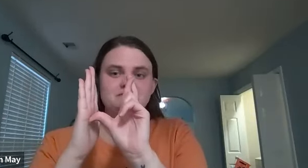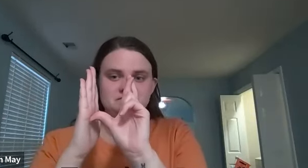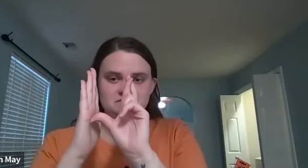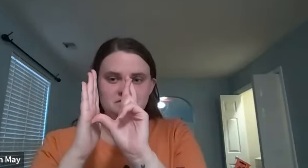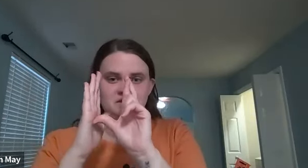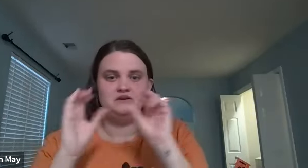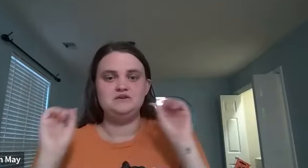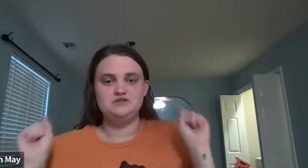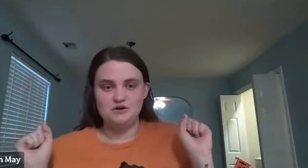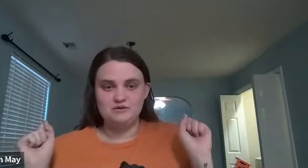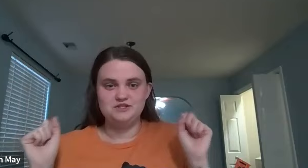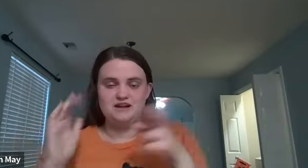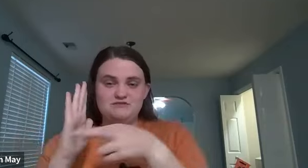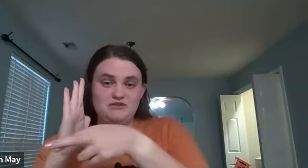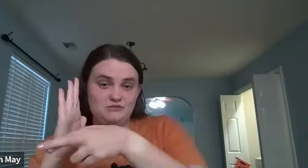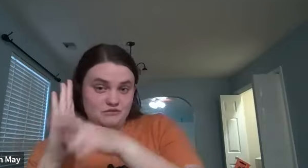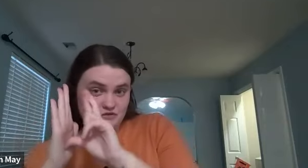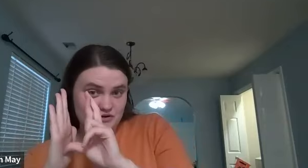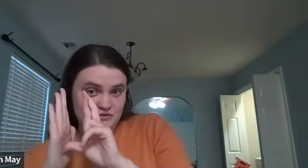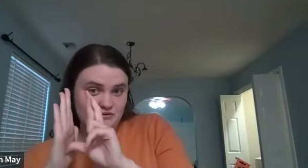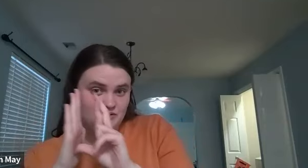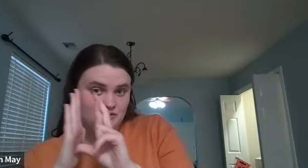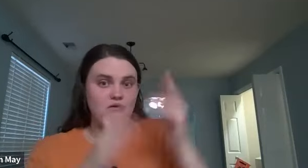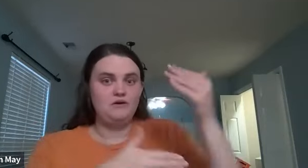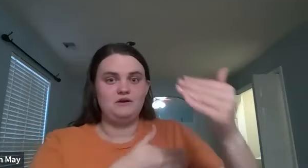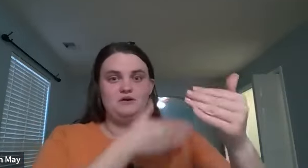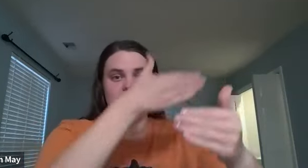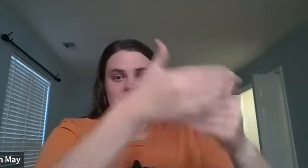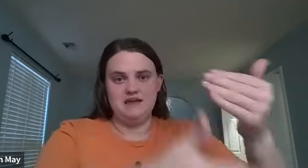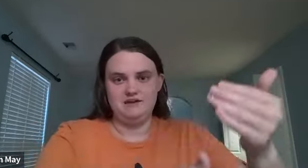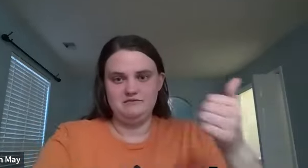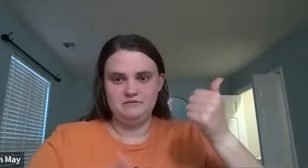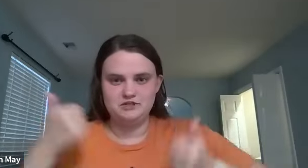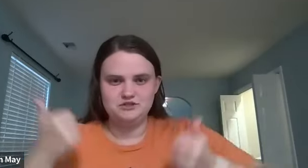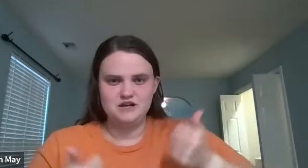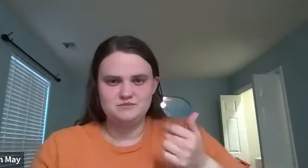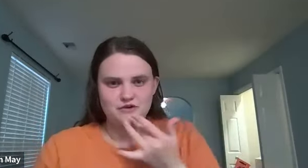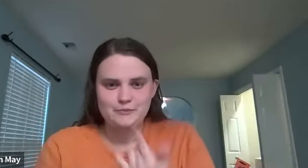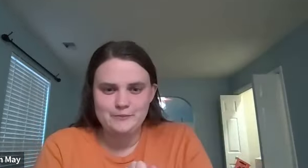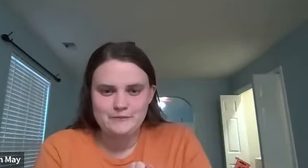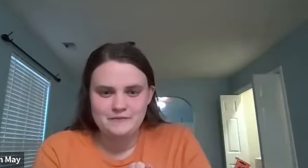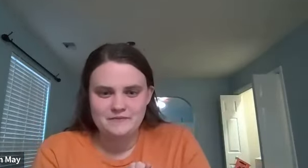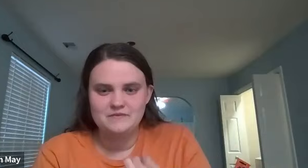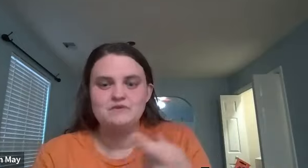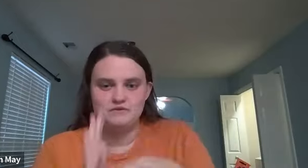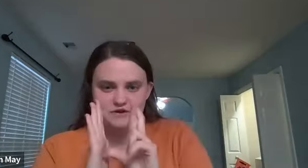Review. So would you guys rather review or go on ahead? Which would you guys prefer?